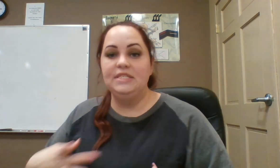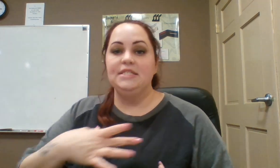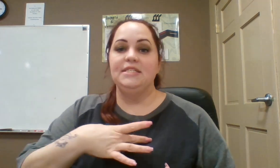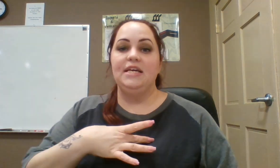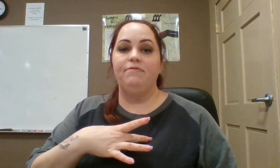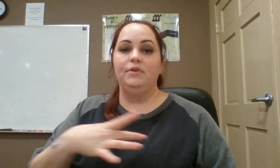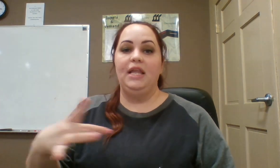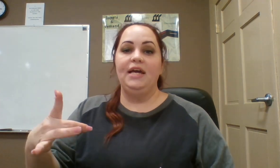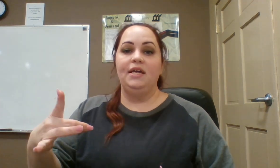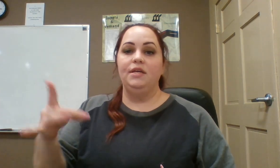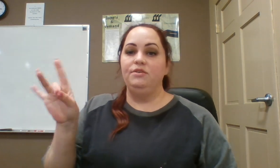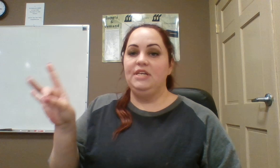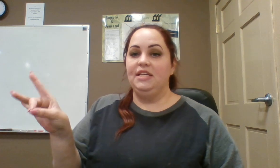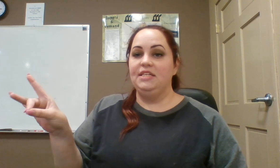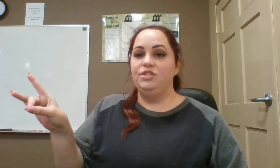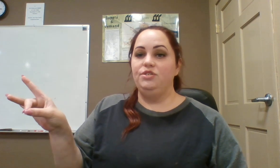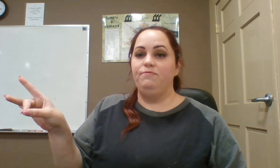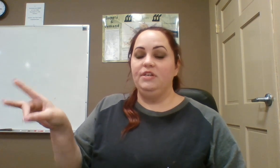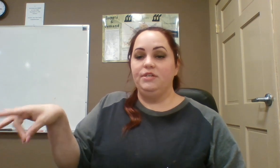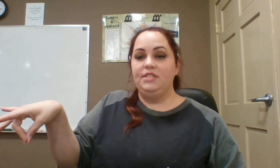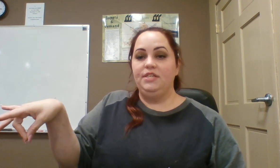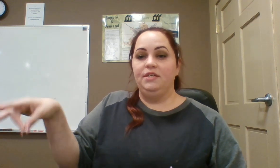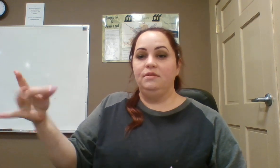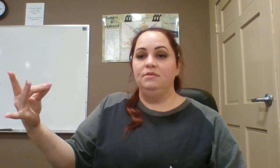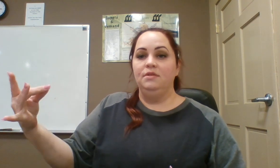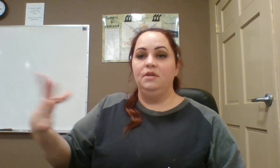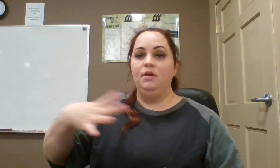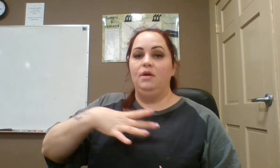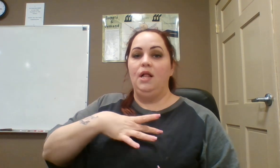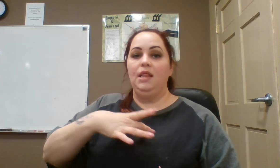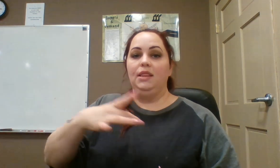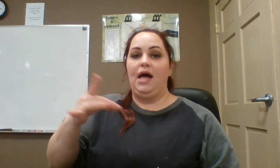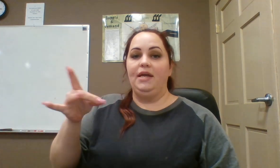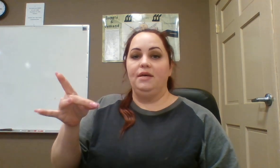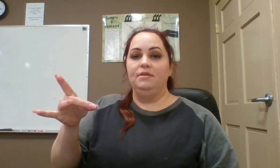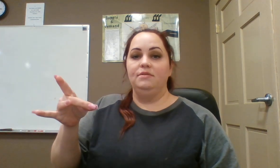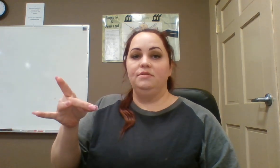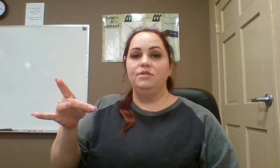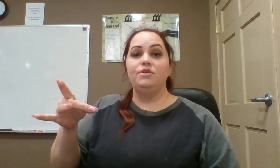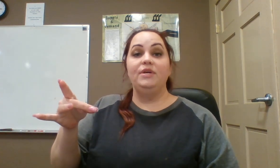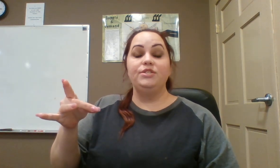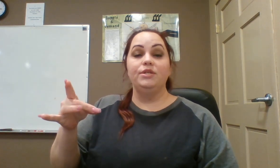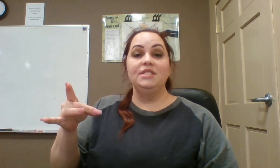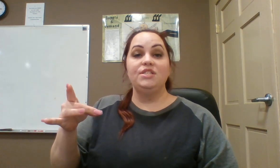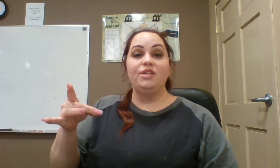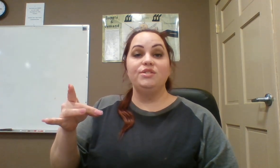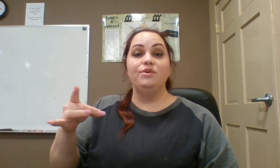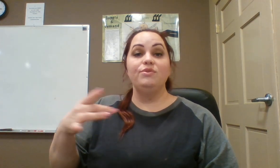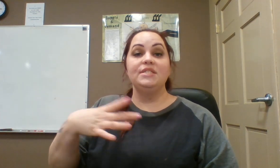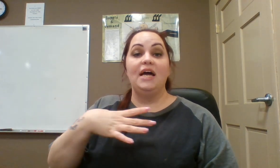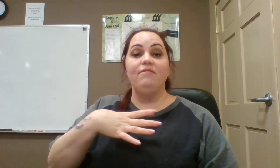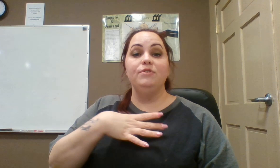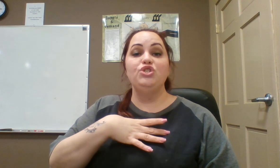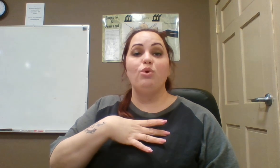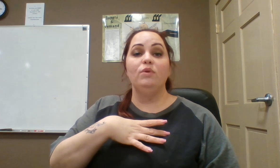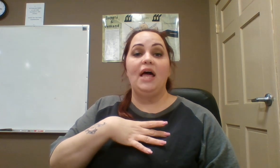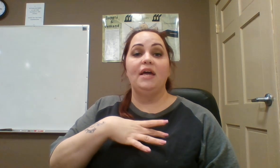is a sign for like. You take these two fingers here. Like. So in turn, this is also the sign for don't like.